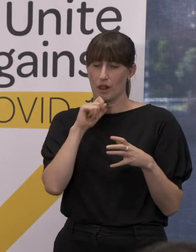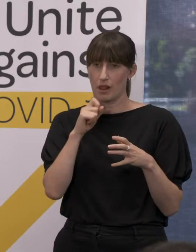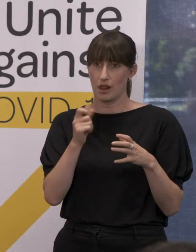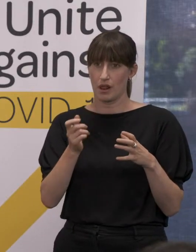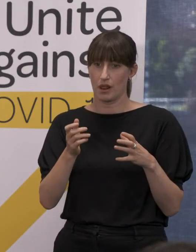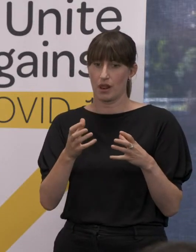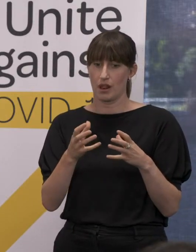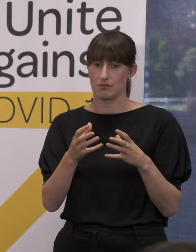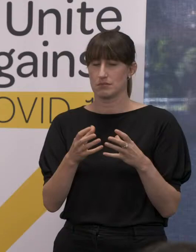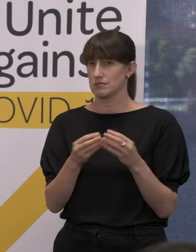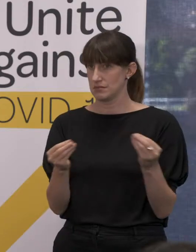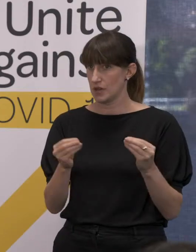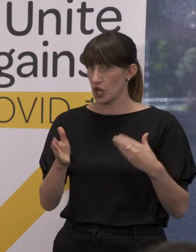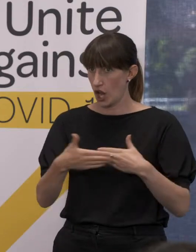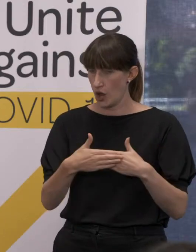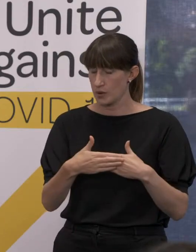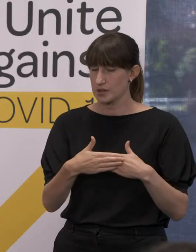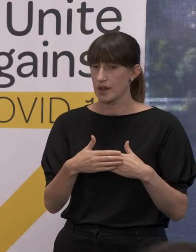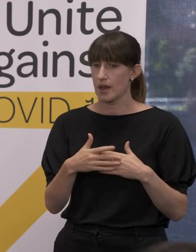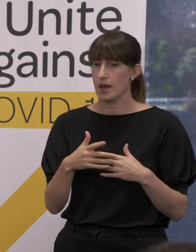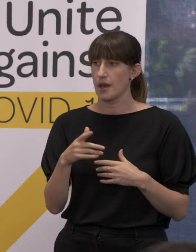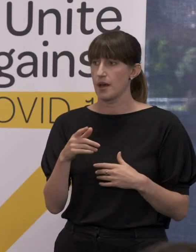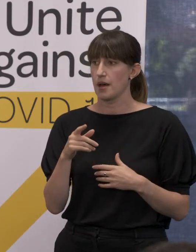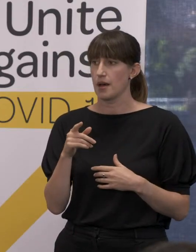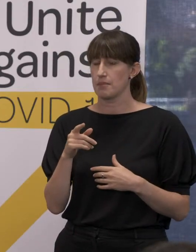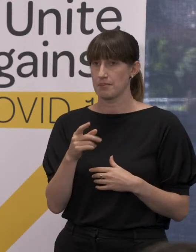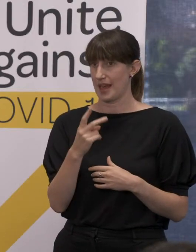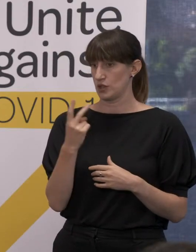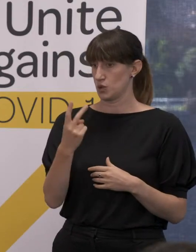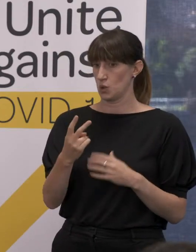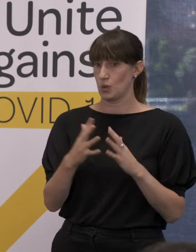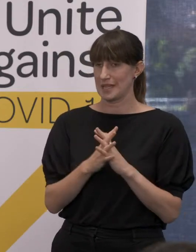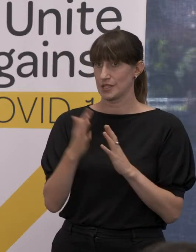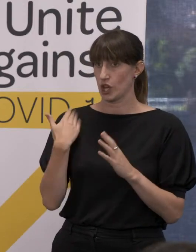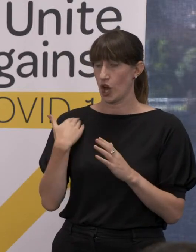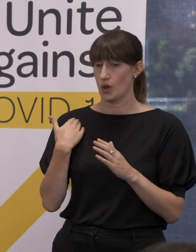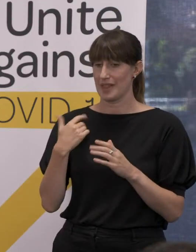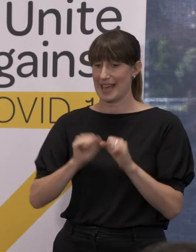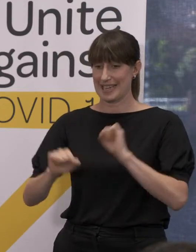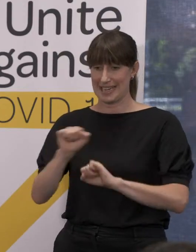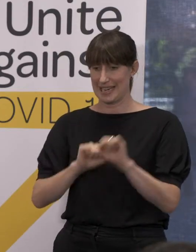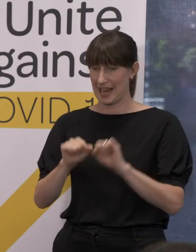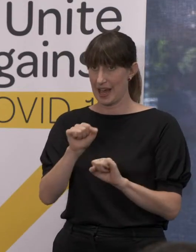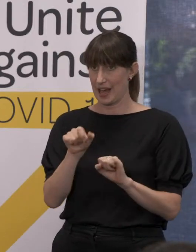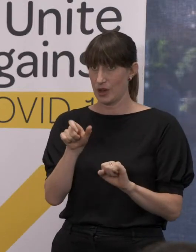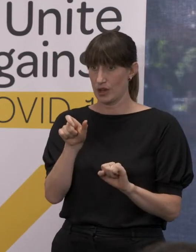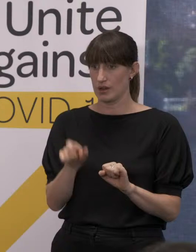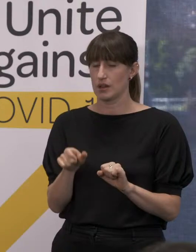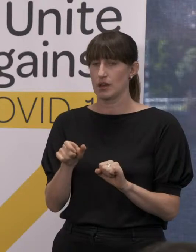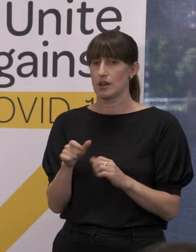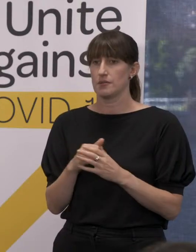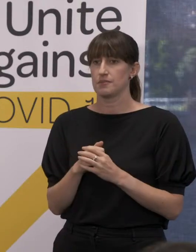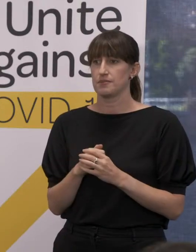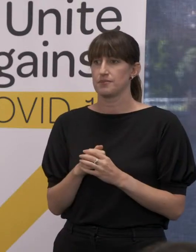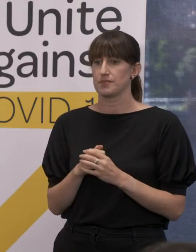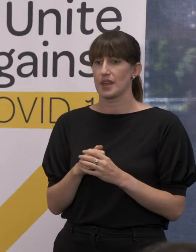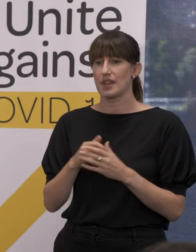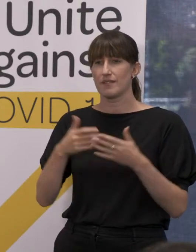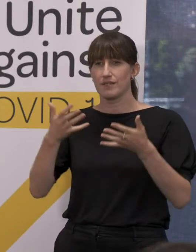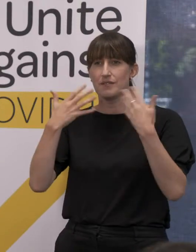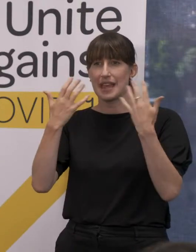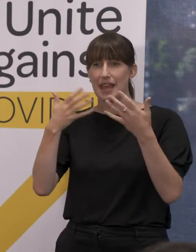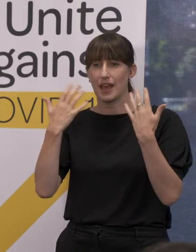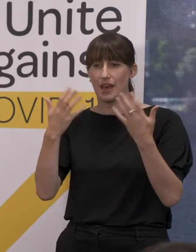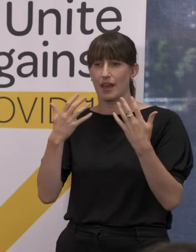review following the case in the Grand Millennium 2 weeks ago with the cleaner, the ventilation has been reviewed and a number of